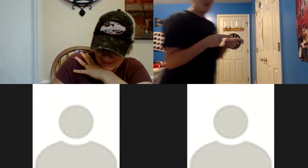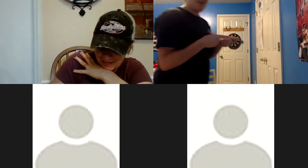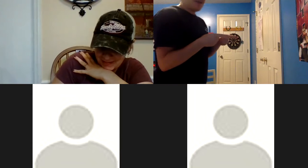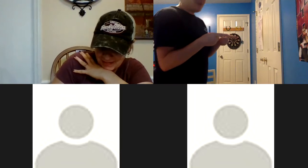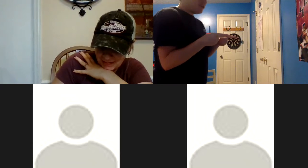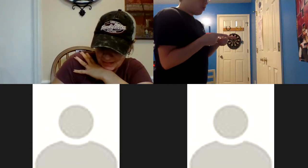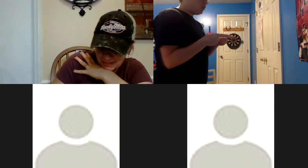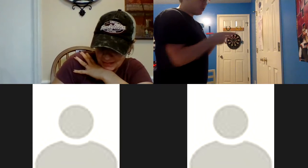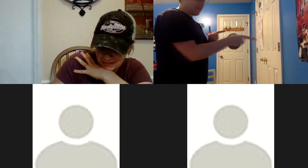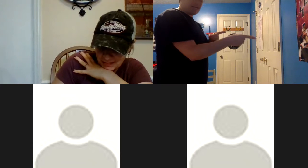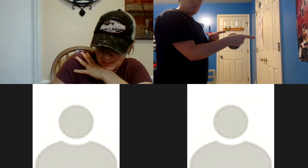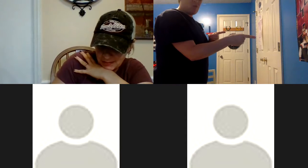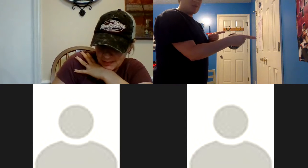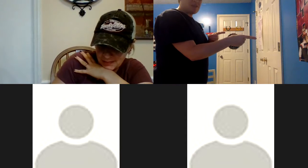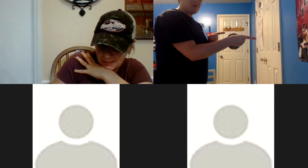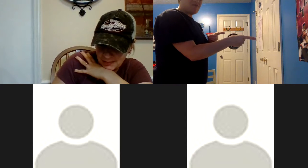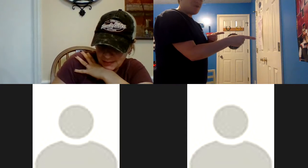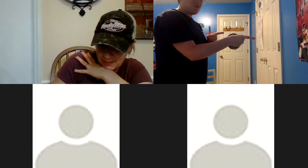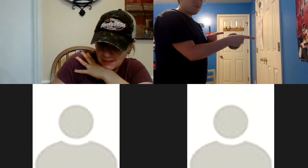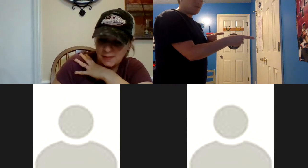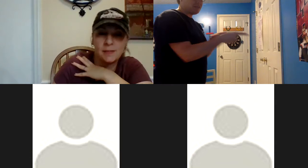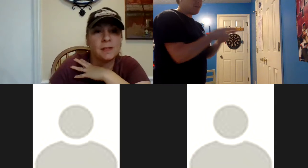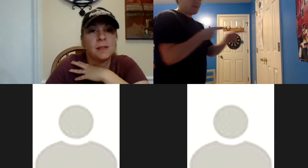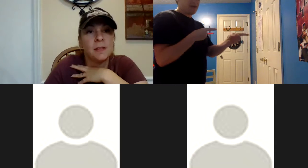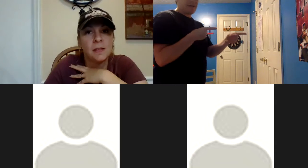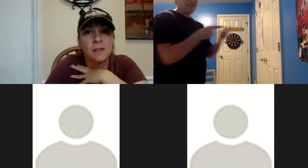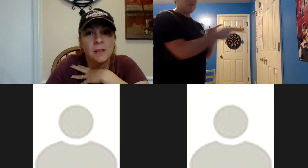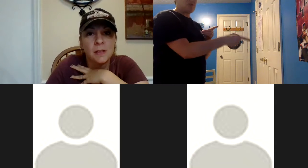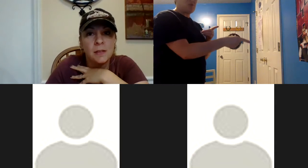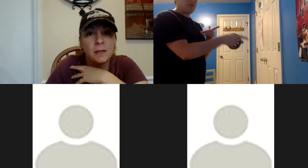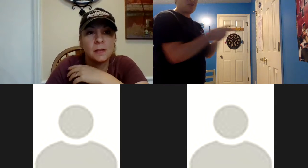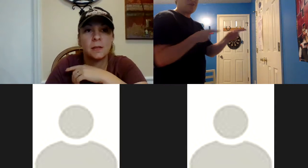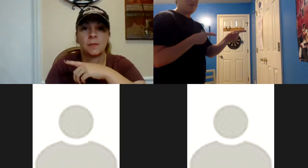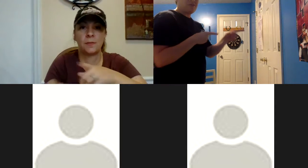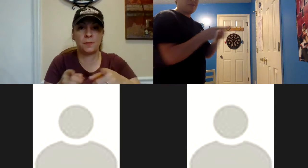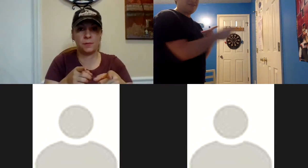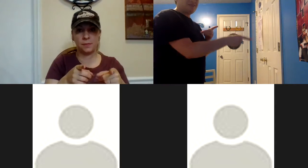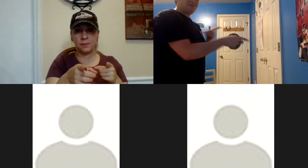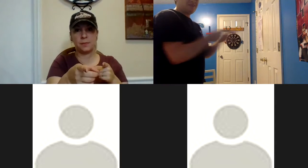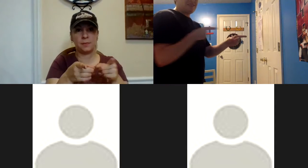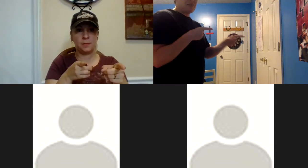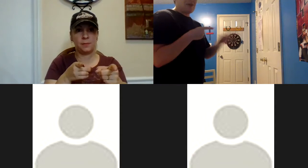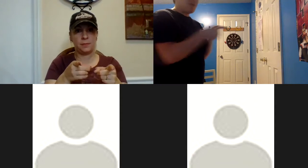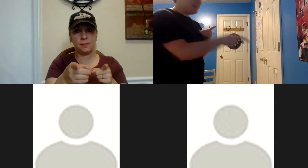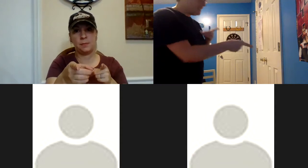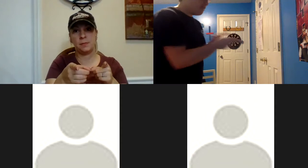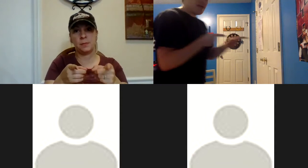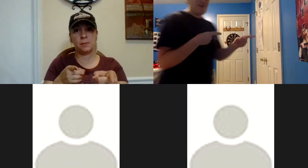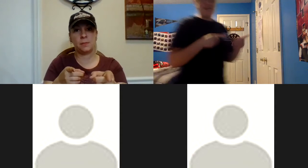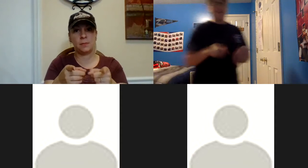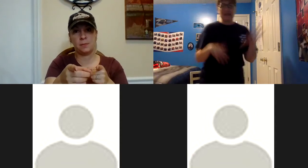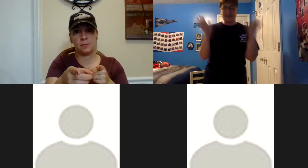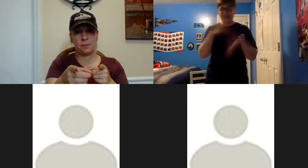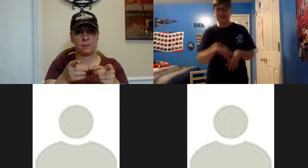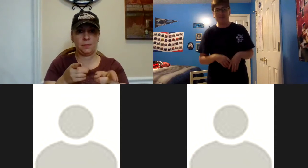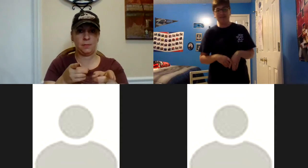is you're alternating. One's going forward, one's going back, and then you switch. I wanted to say all that in the